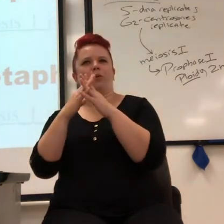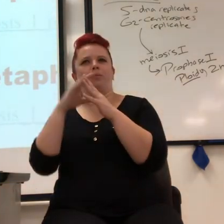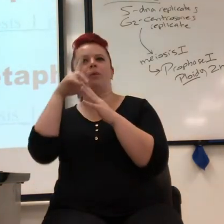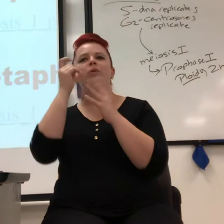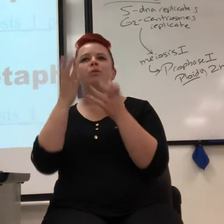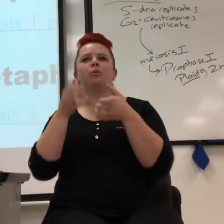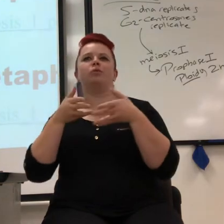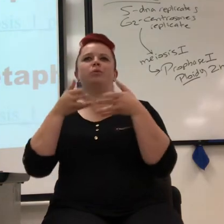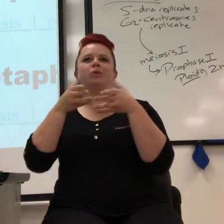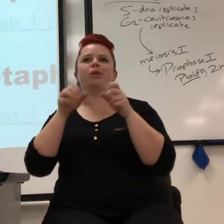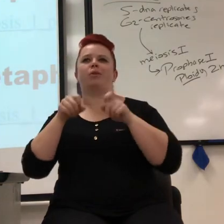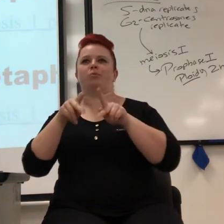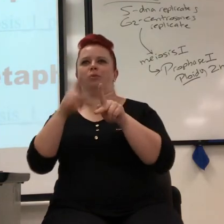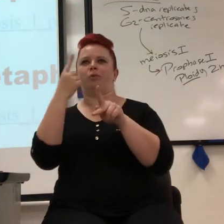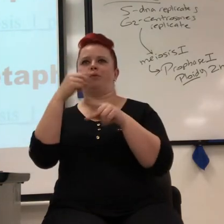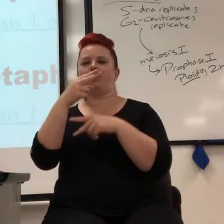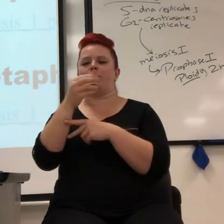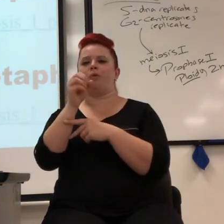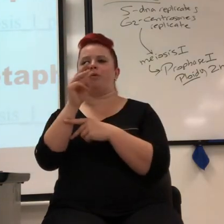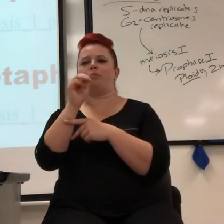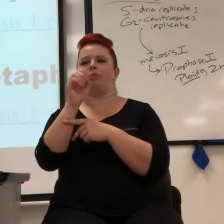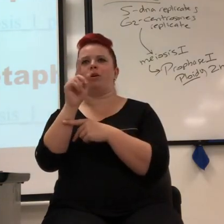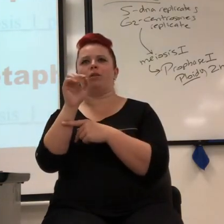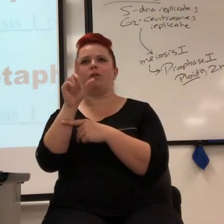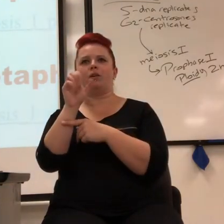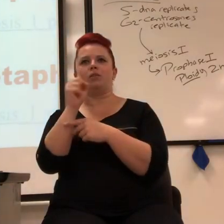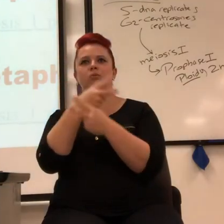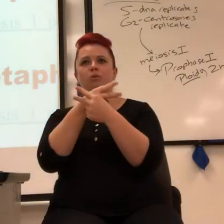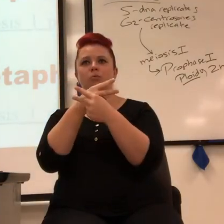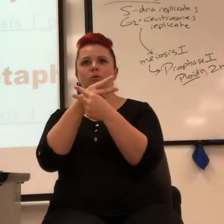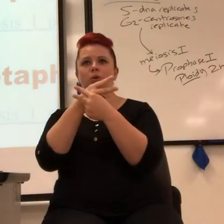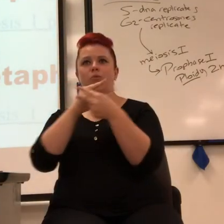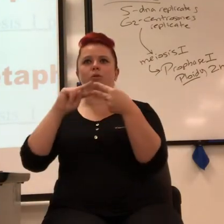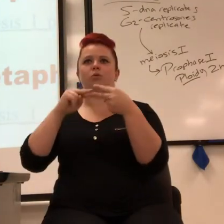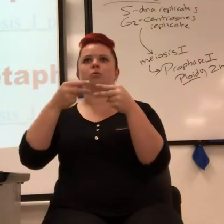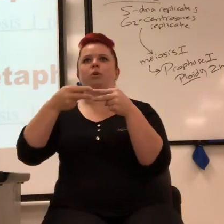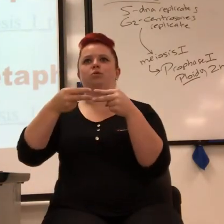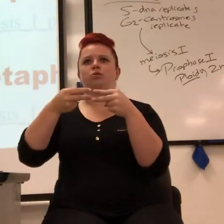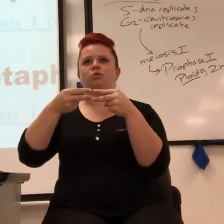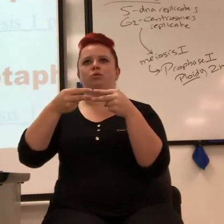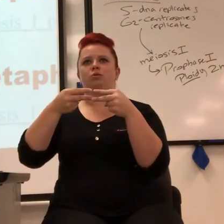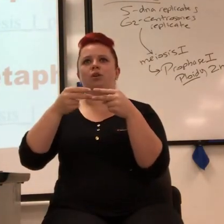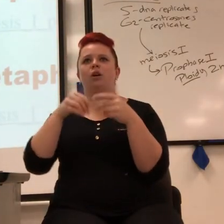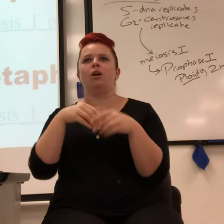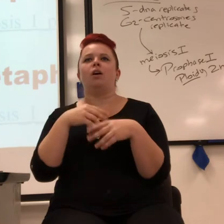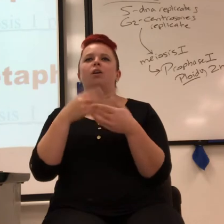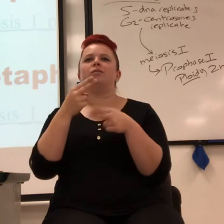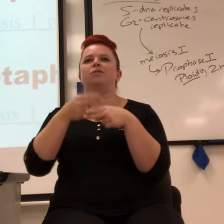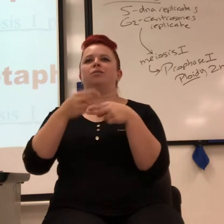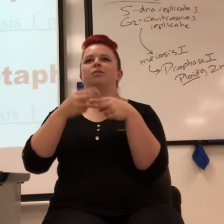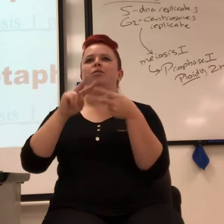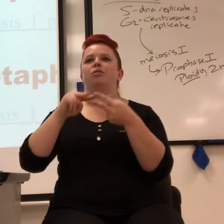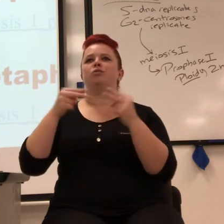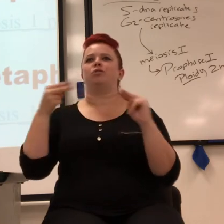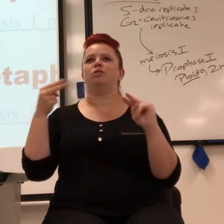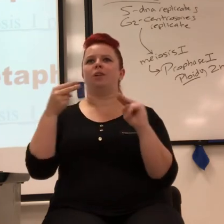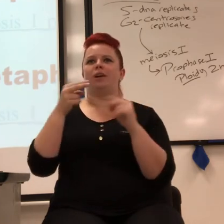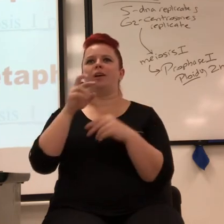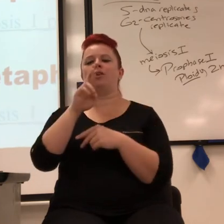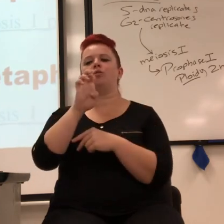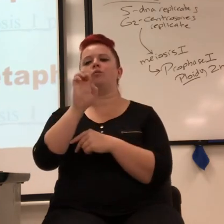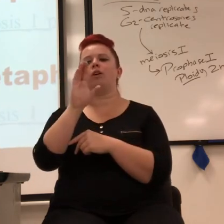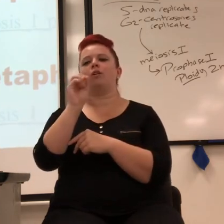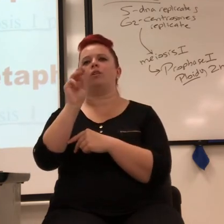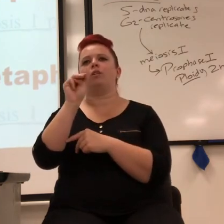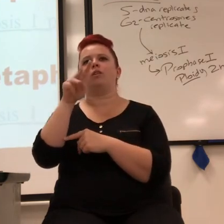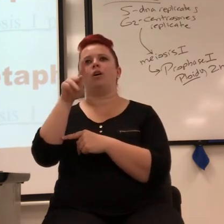for the homologous chromosomes to make switches. Okay, they call them genetic recombination or crossover